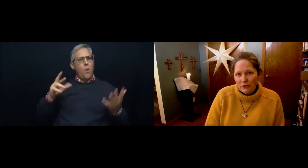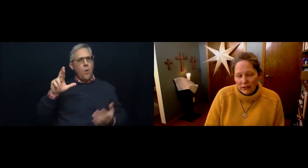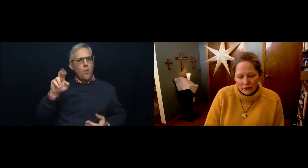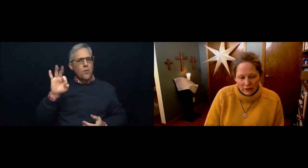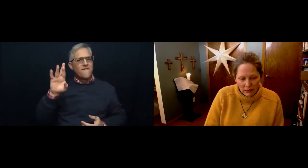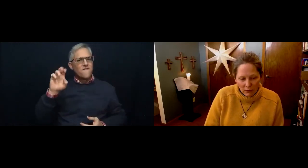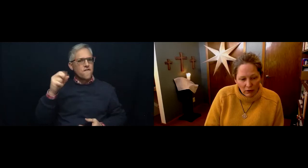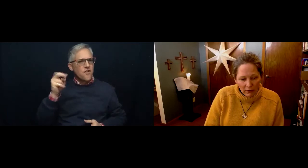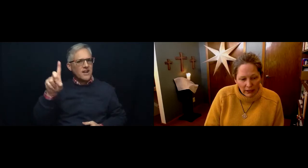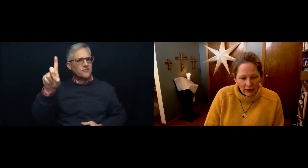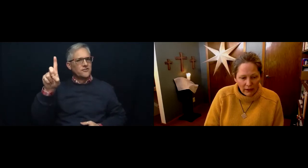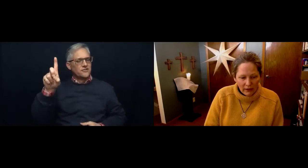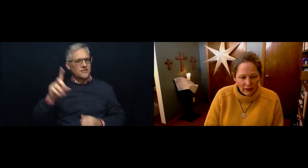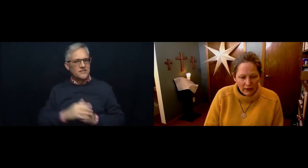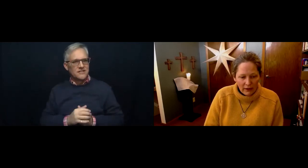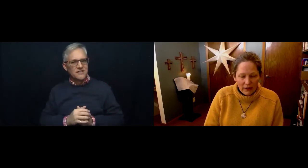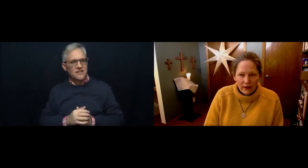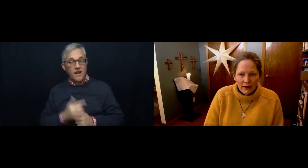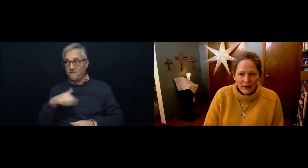a strength to keep going,